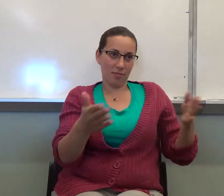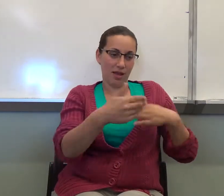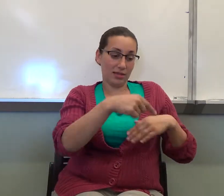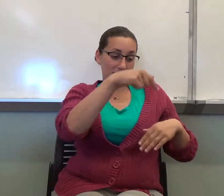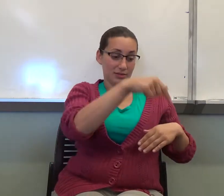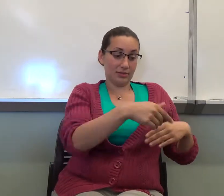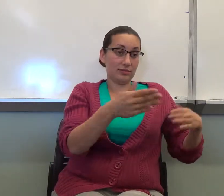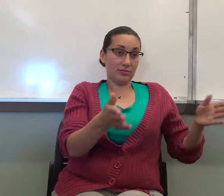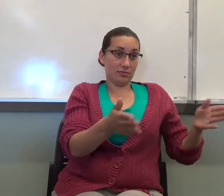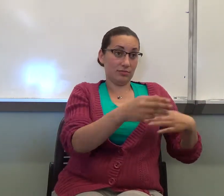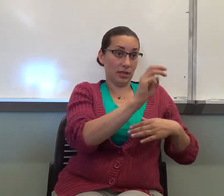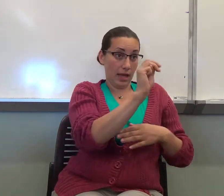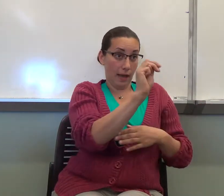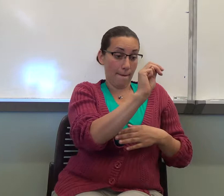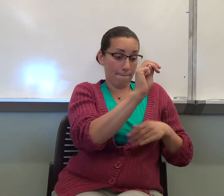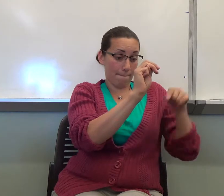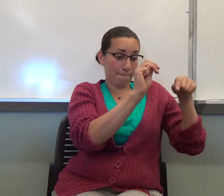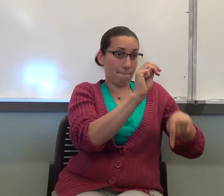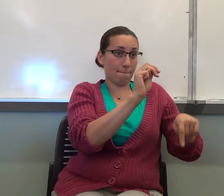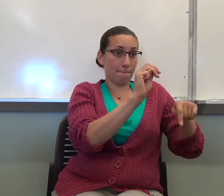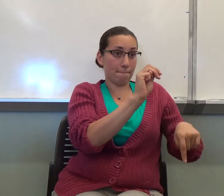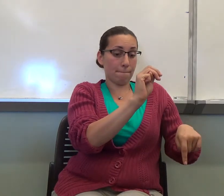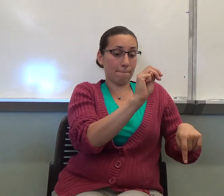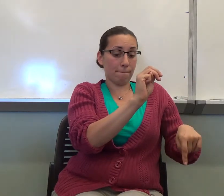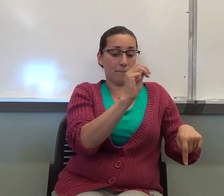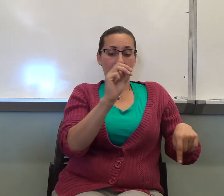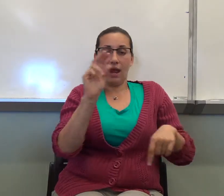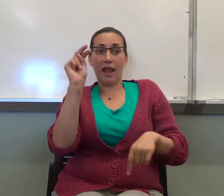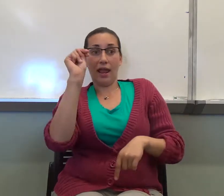Find out how many M's we've got, and we have an N box also.